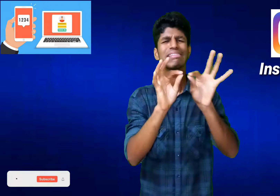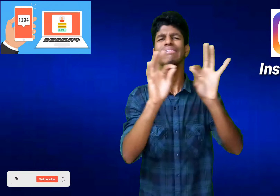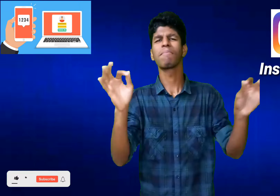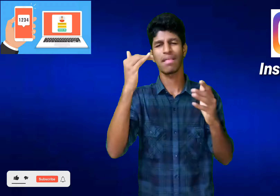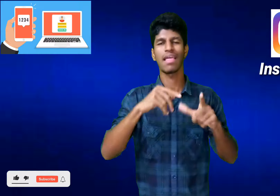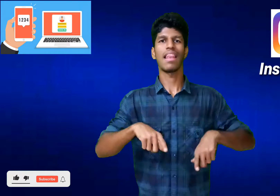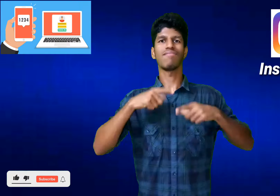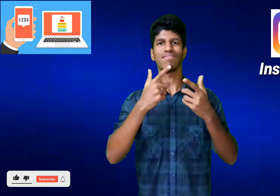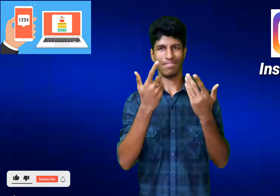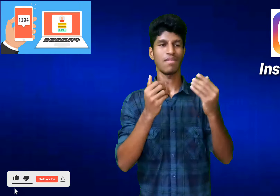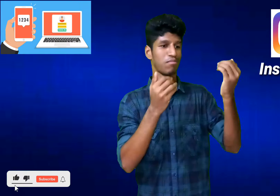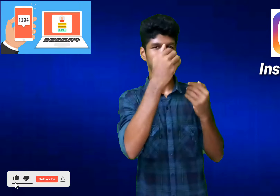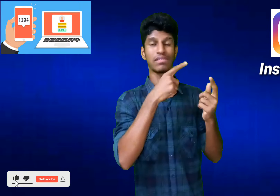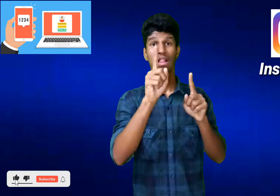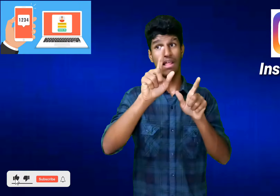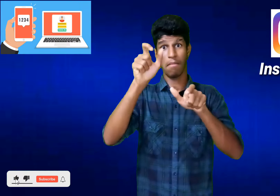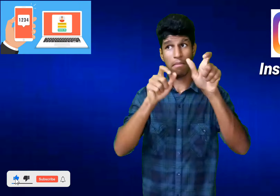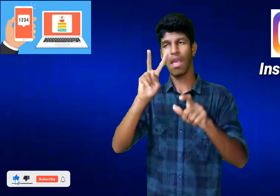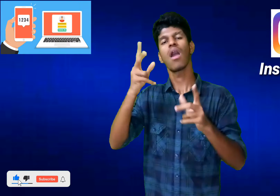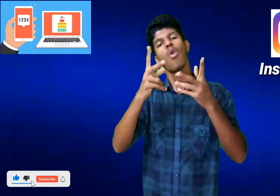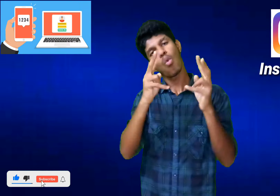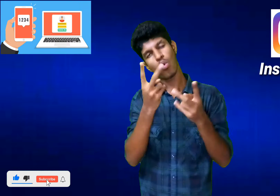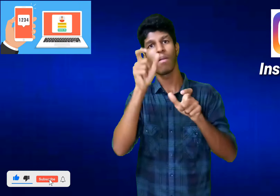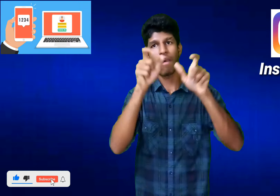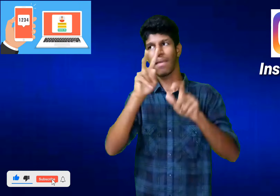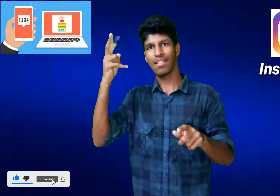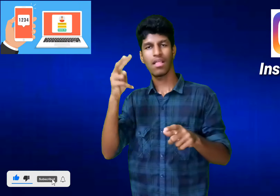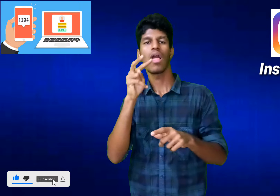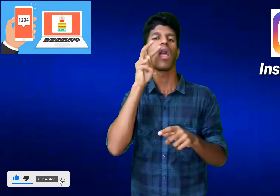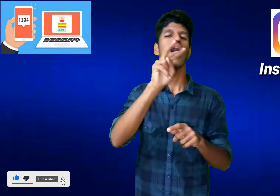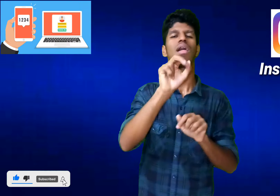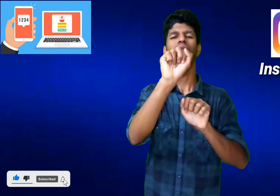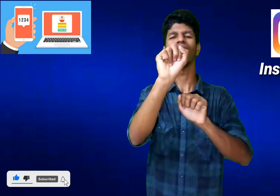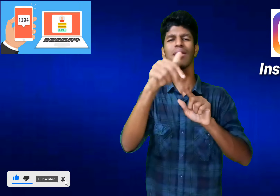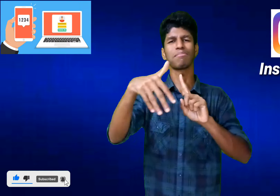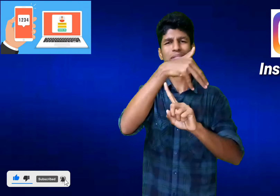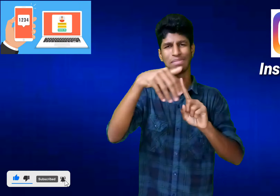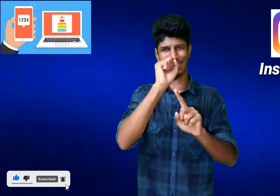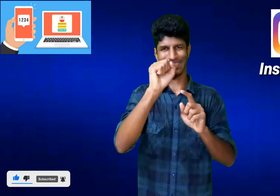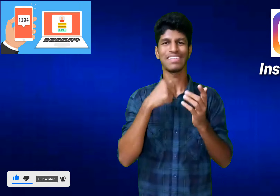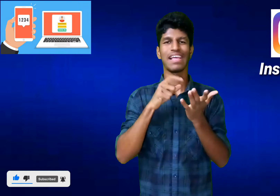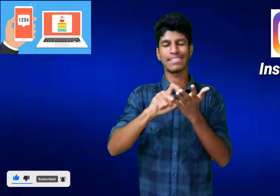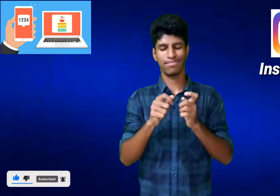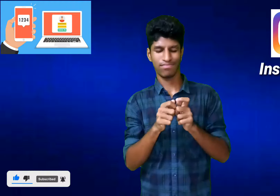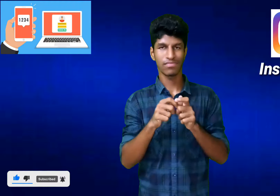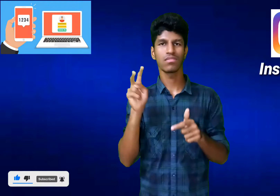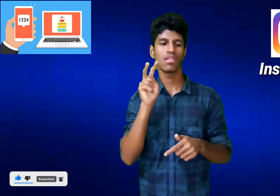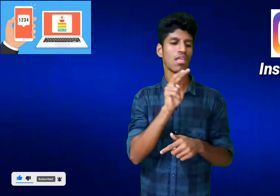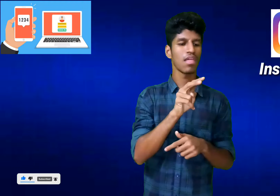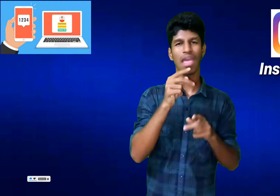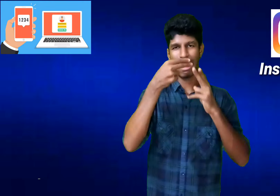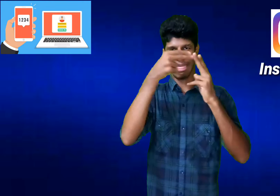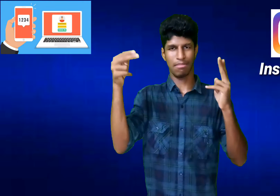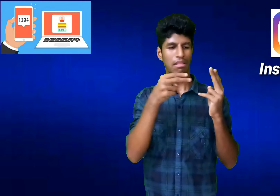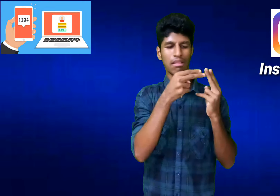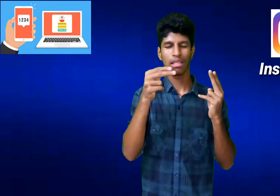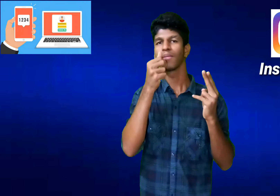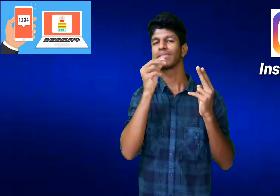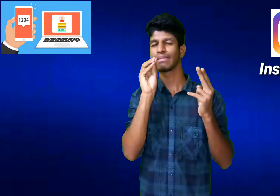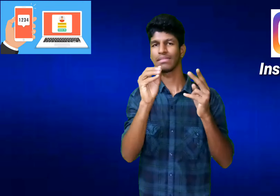need today i promise that i'm there never fell this way i really hope that you will choose